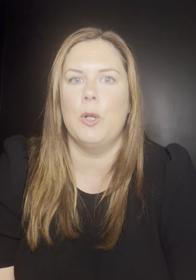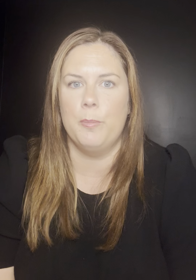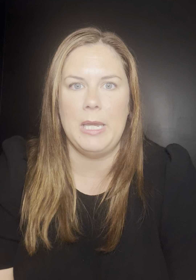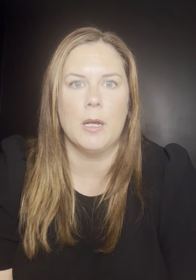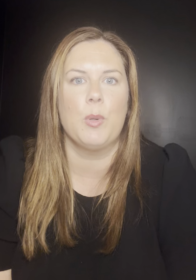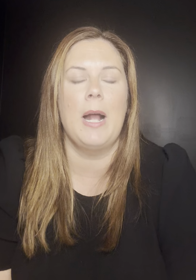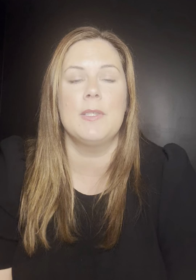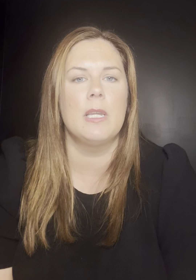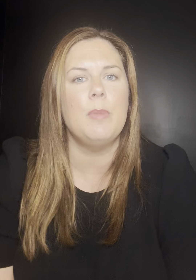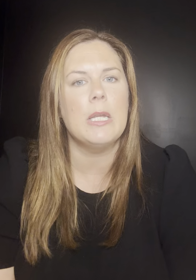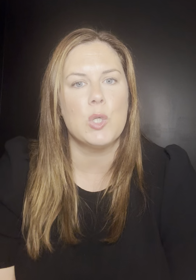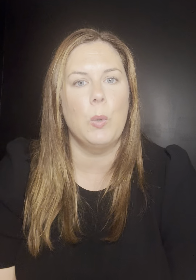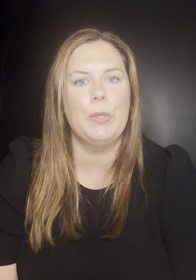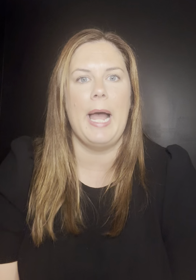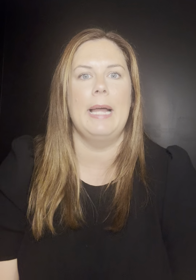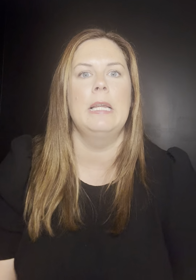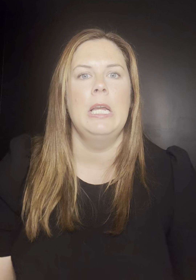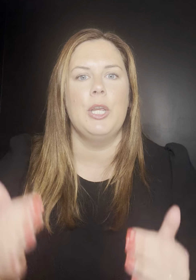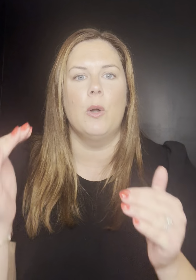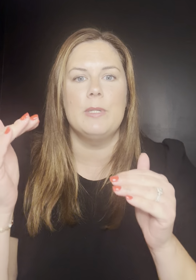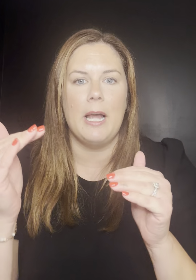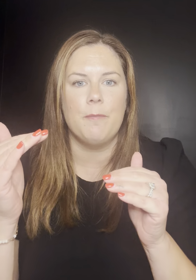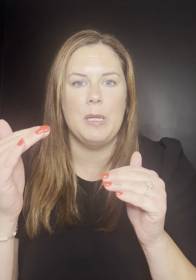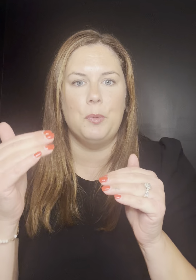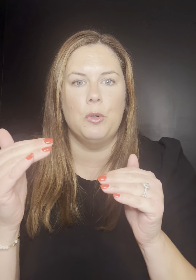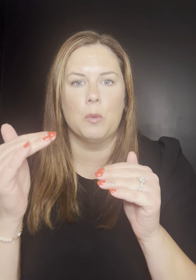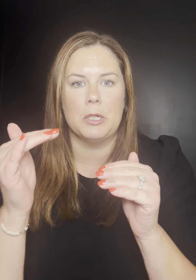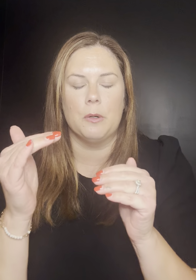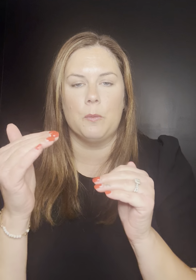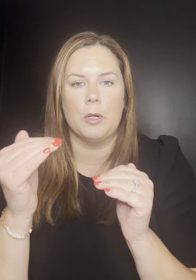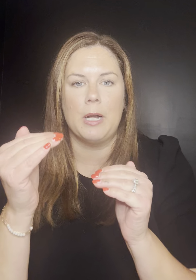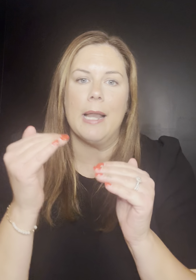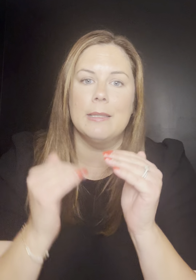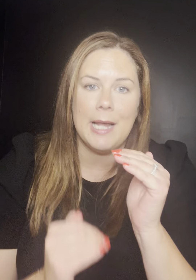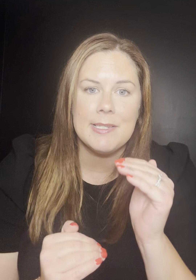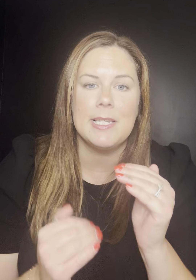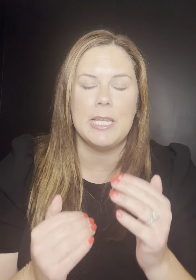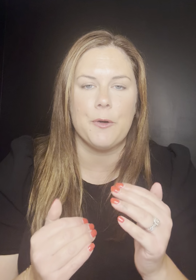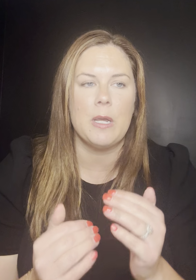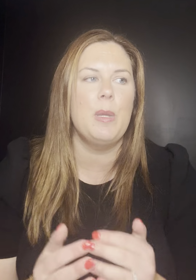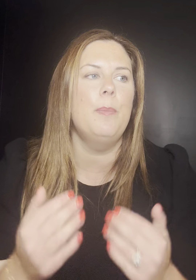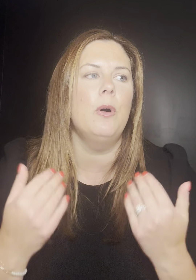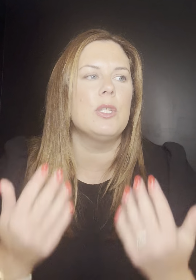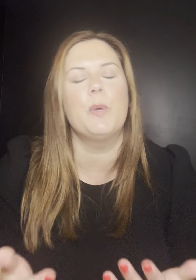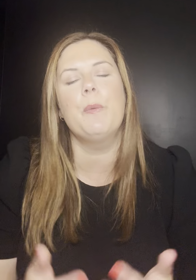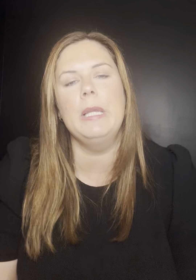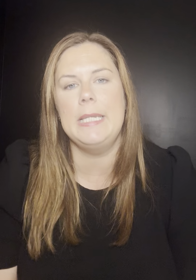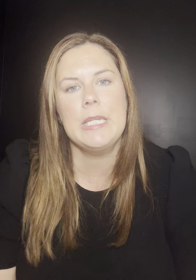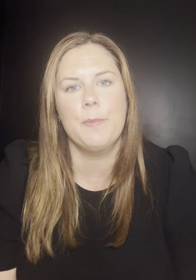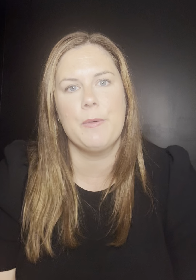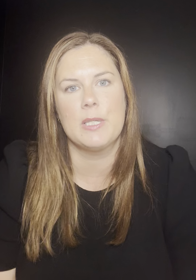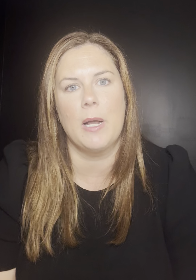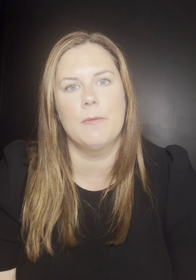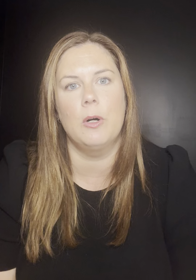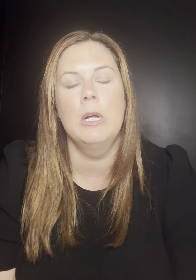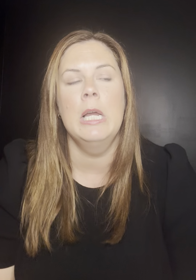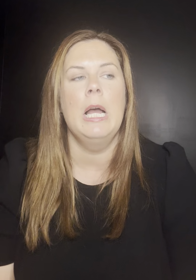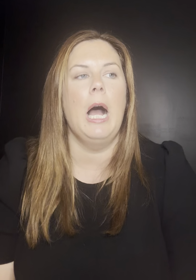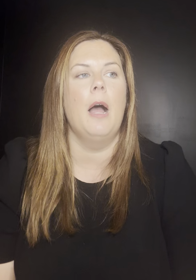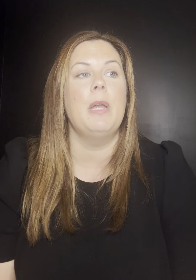being oppressed and being told that, deaf people were kind of less than hearing people. And so we really need to be respectful. If